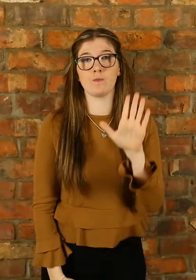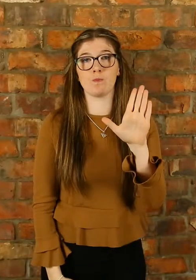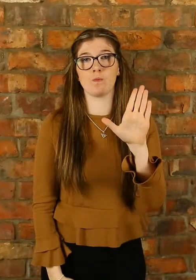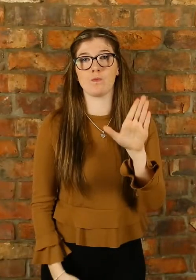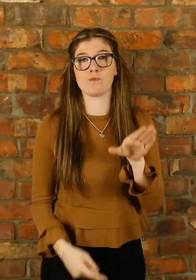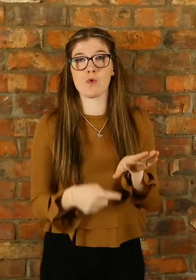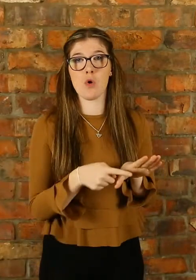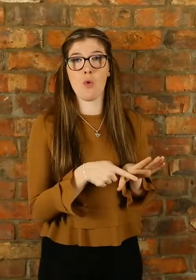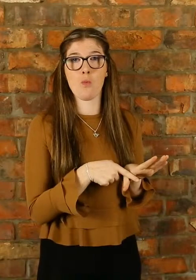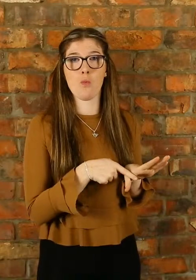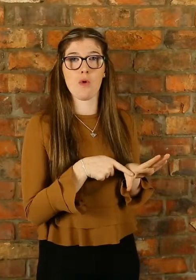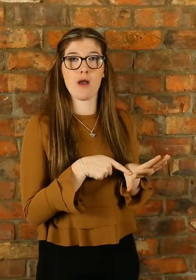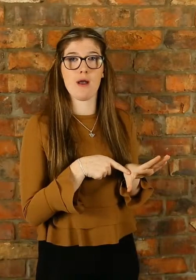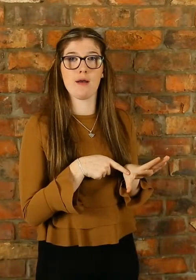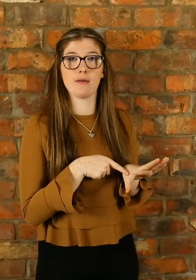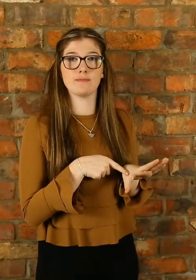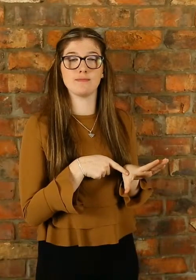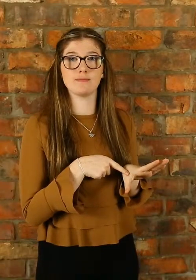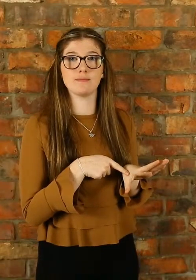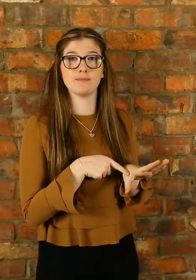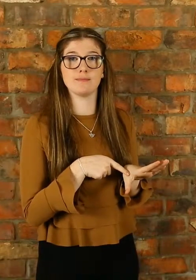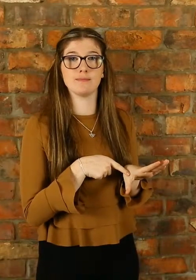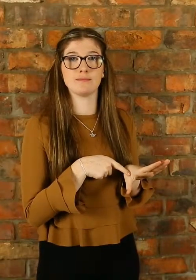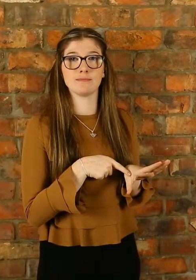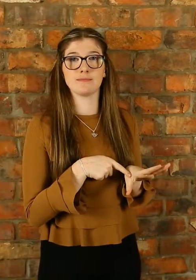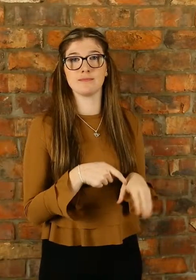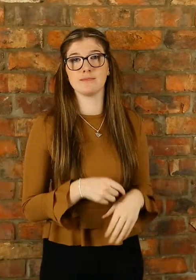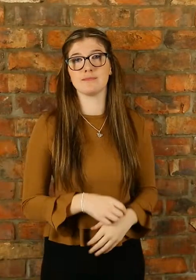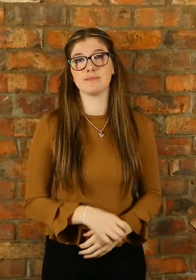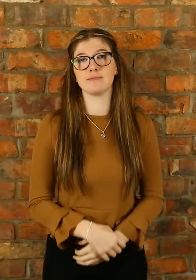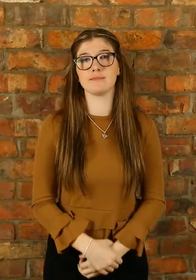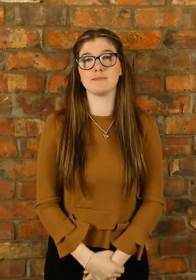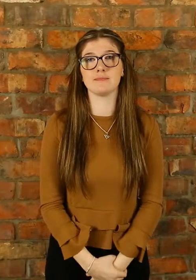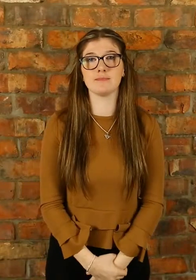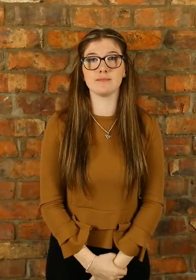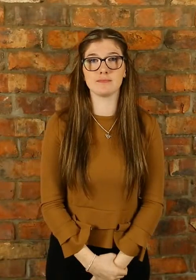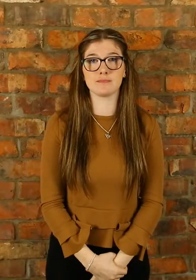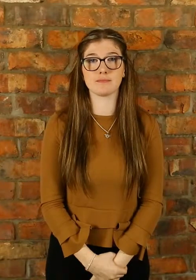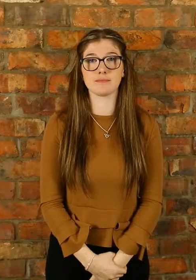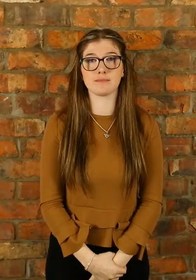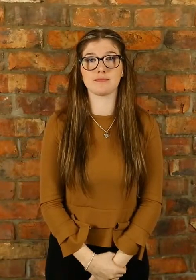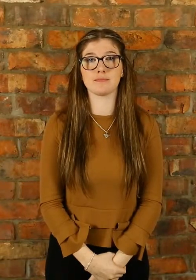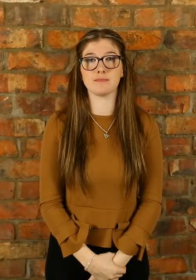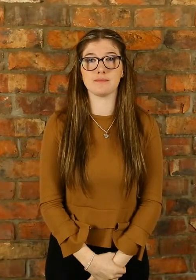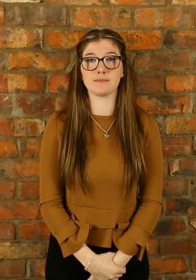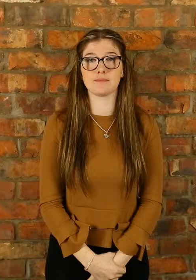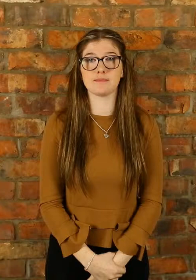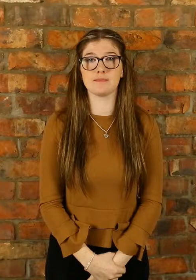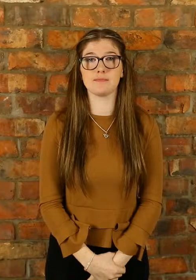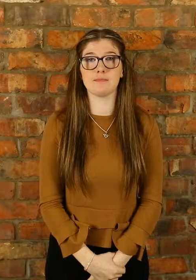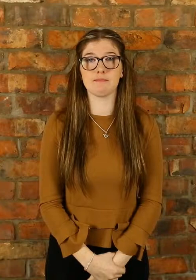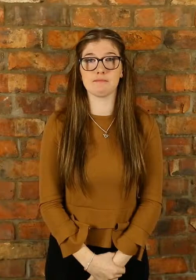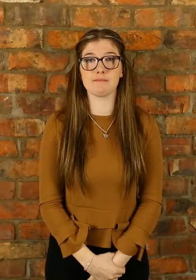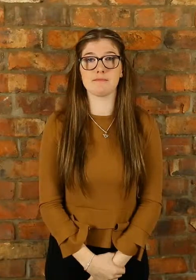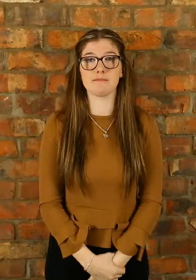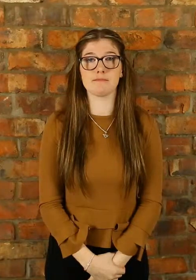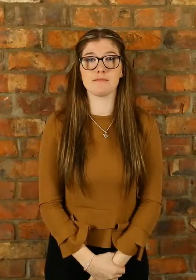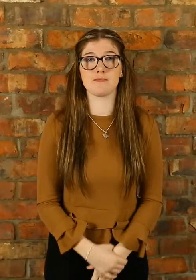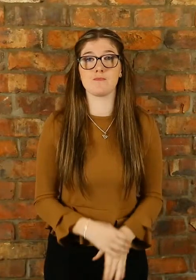Okay, and then we have a Y. So you need to get your hand facing towards you, the back of your hand facing towards you.